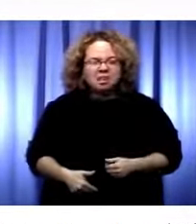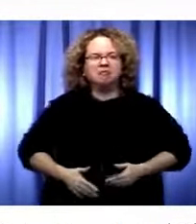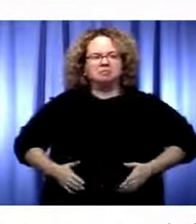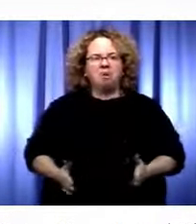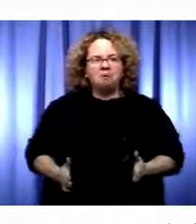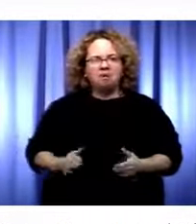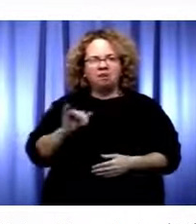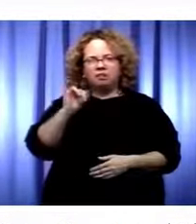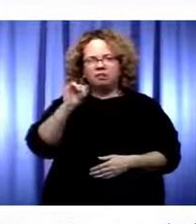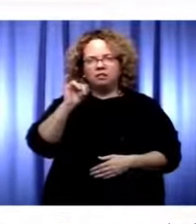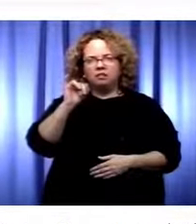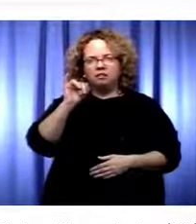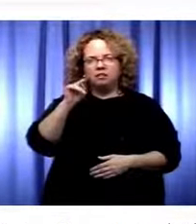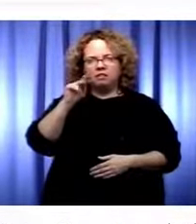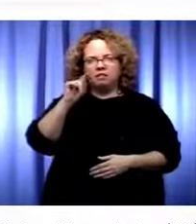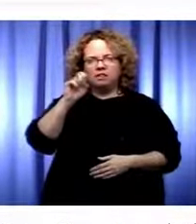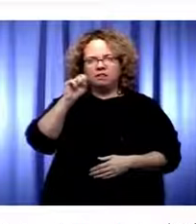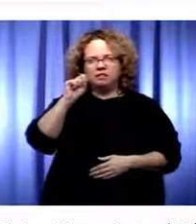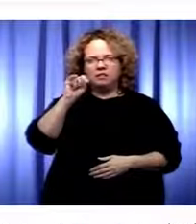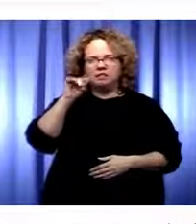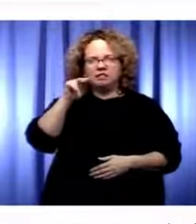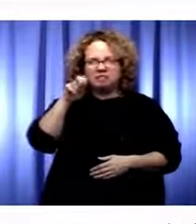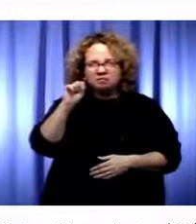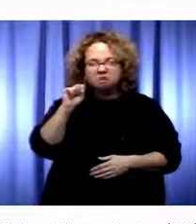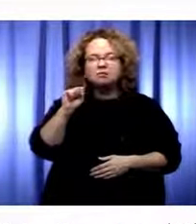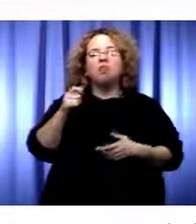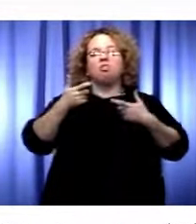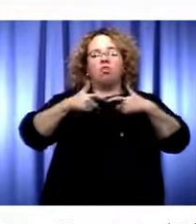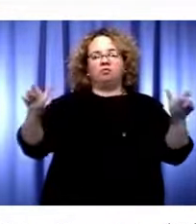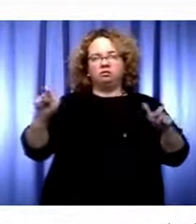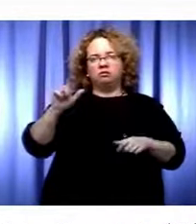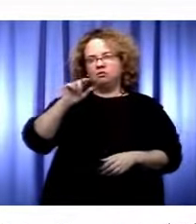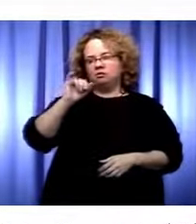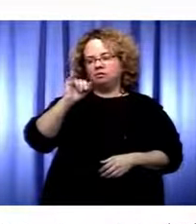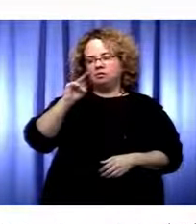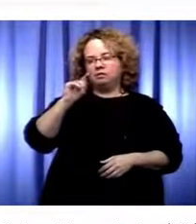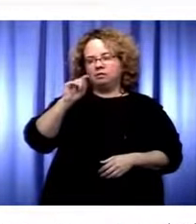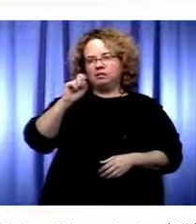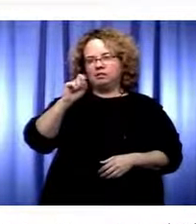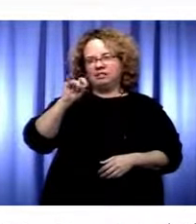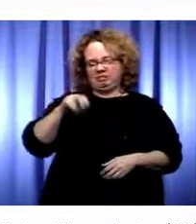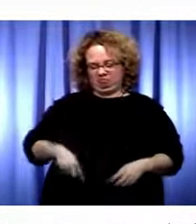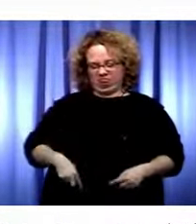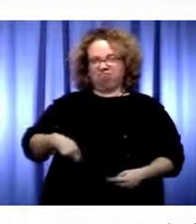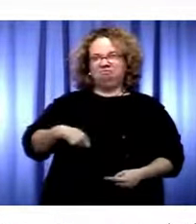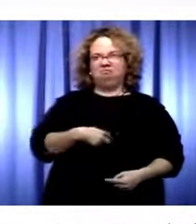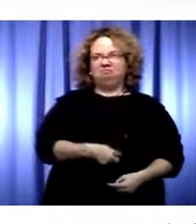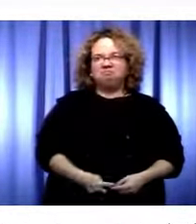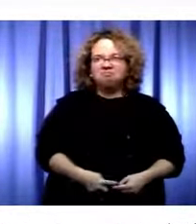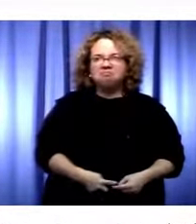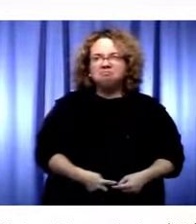and the stomach. Also the small intestine. The large intestines.